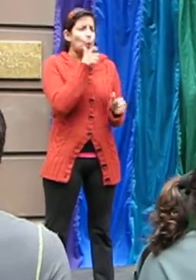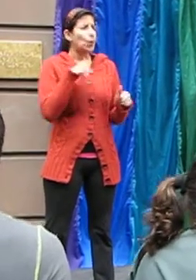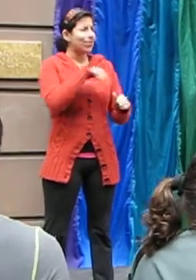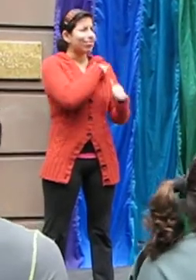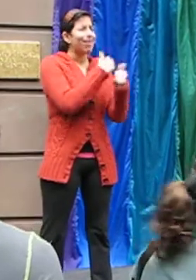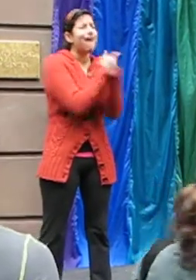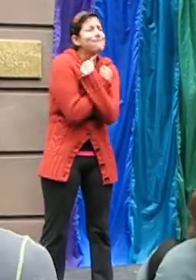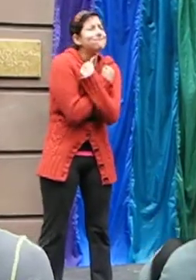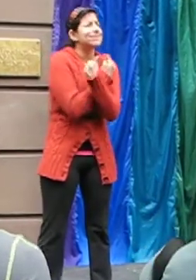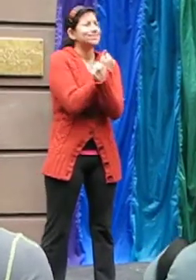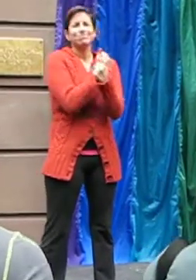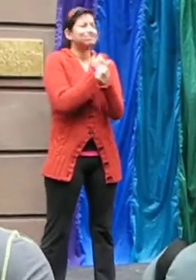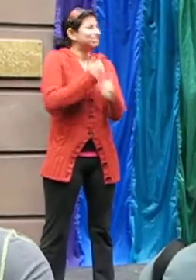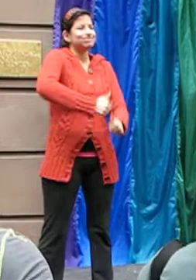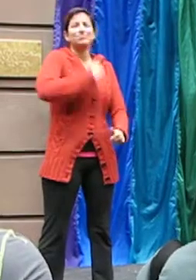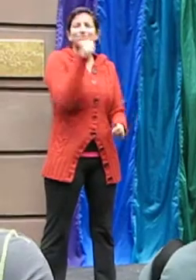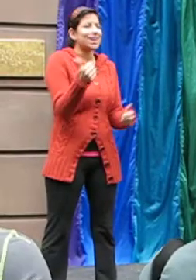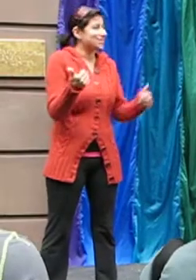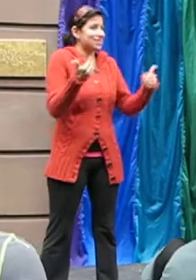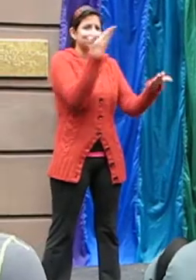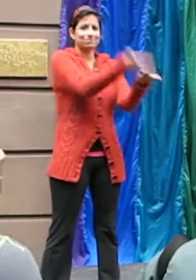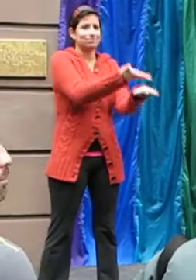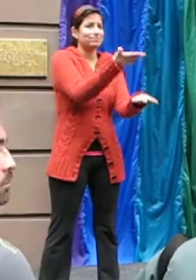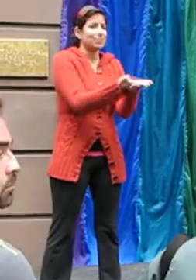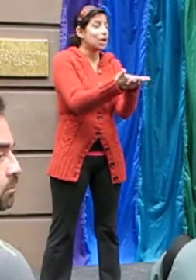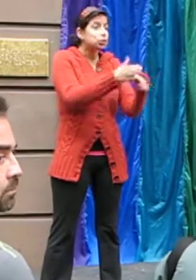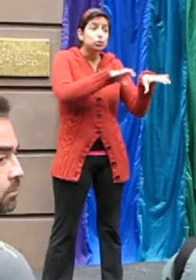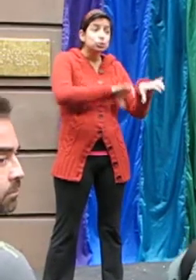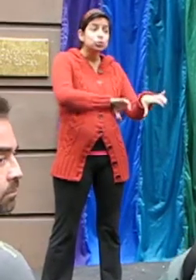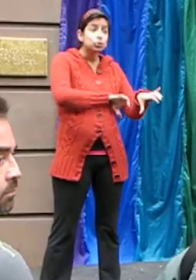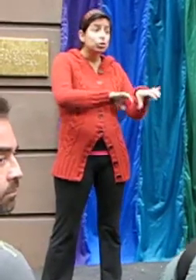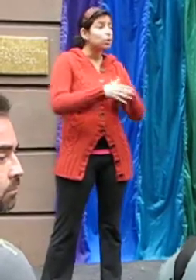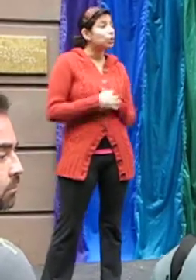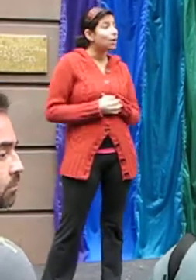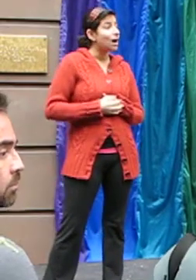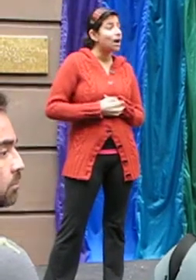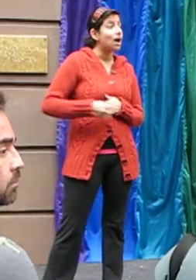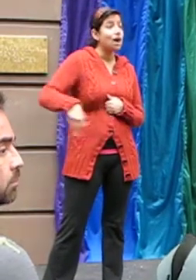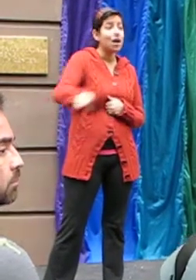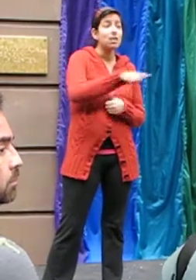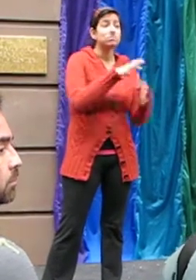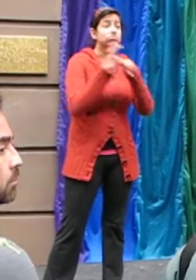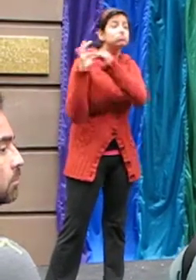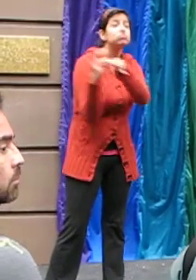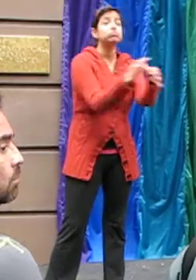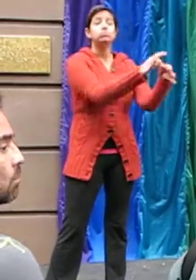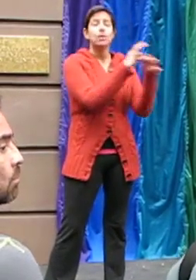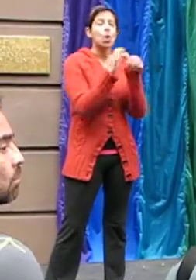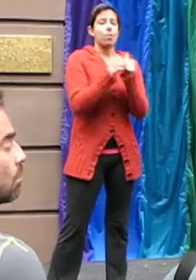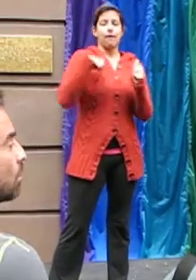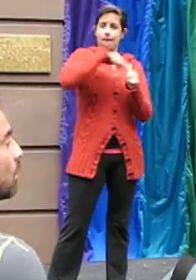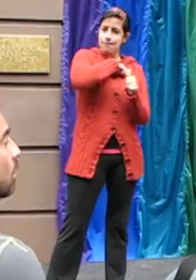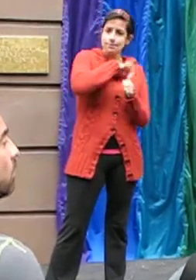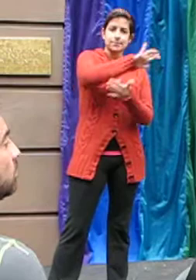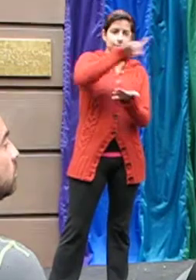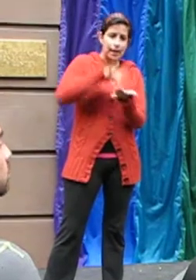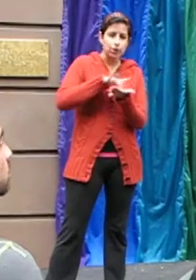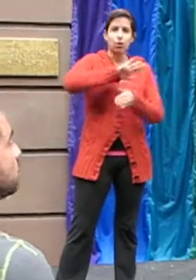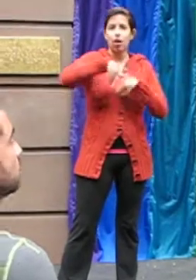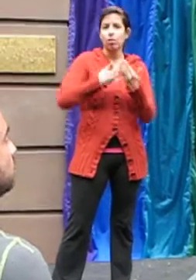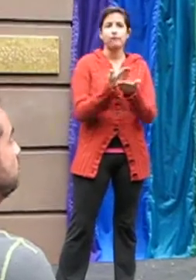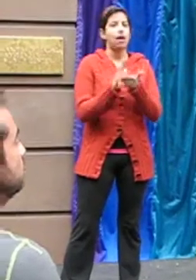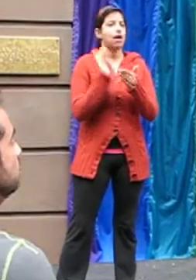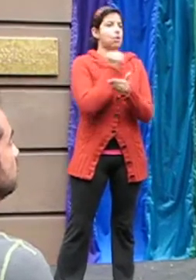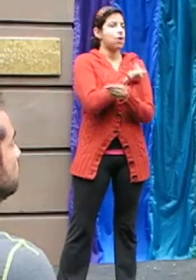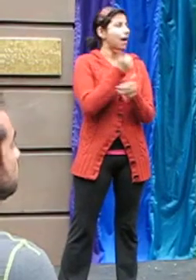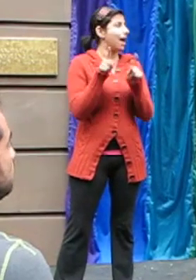exist anymore. And to do that, what we want you to do with us and with the center and with all of our allies and partners here today